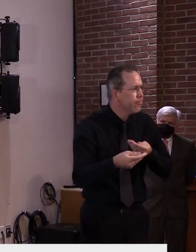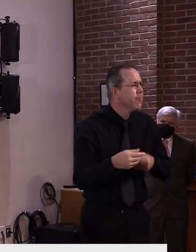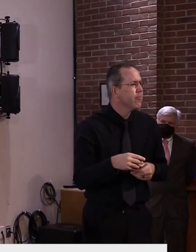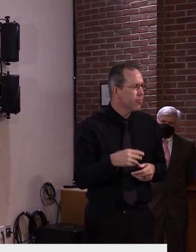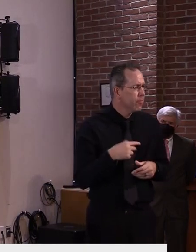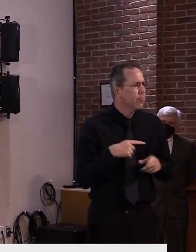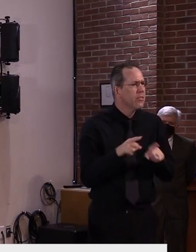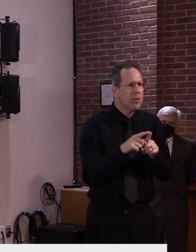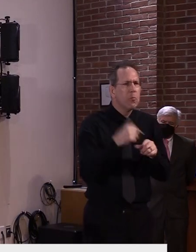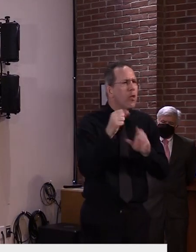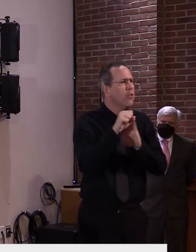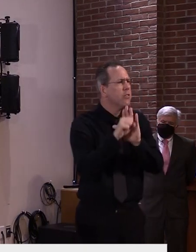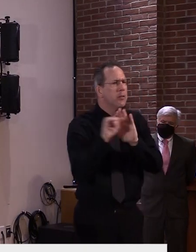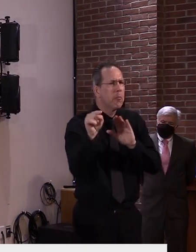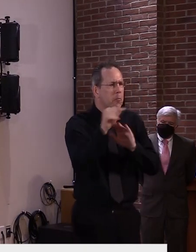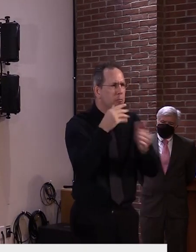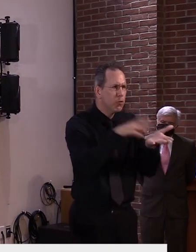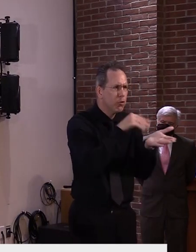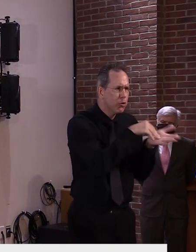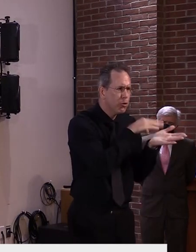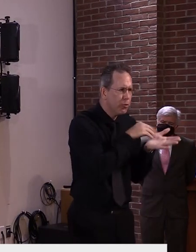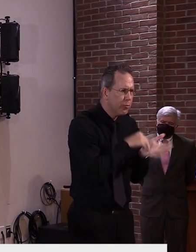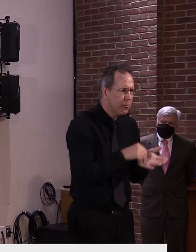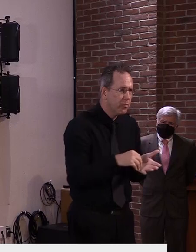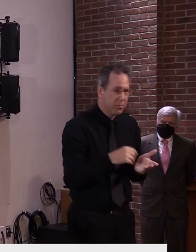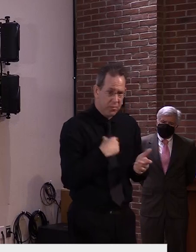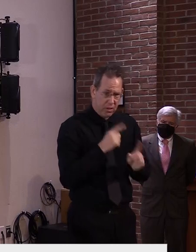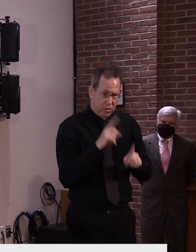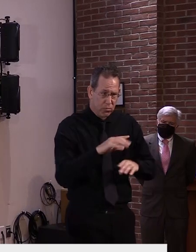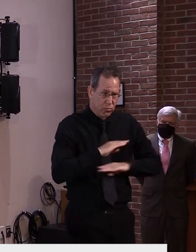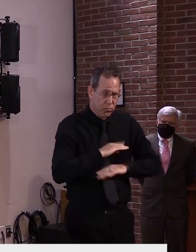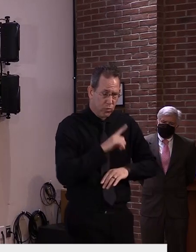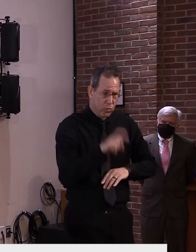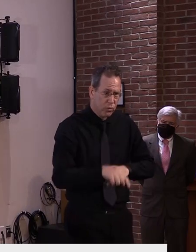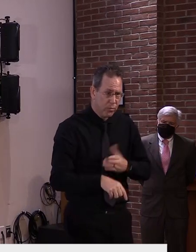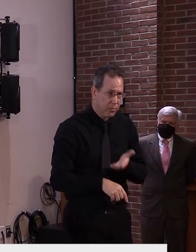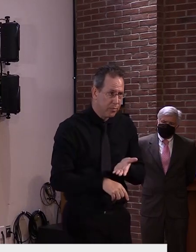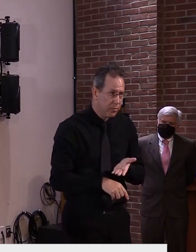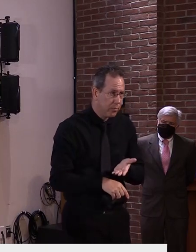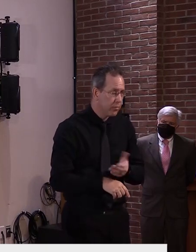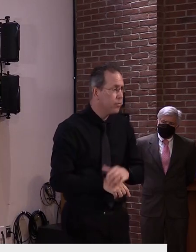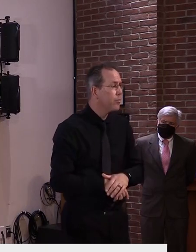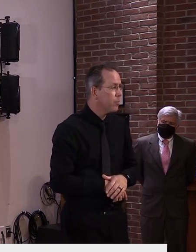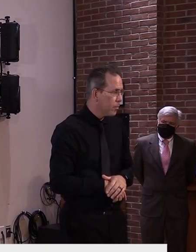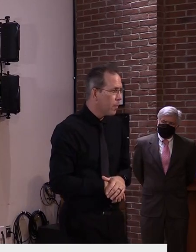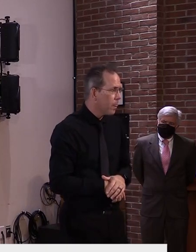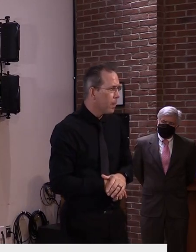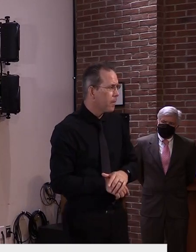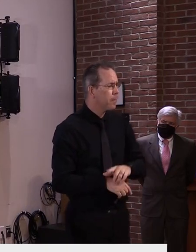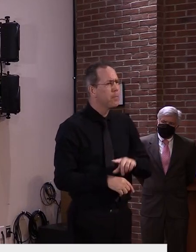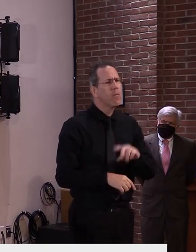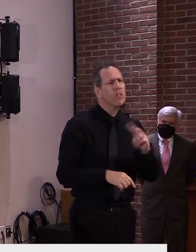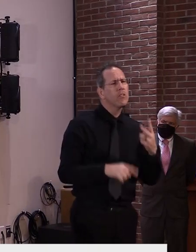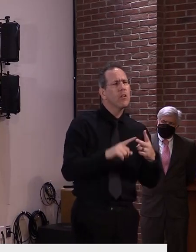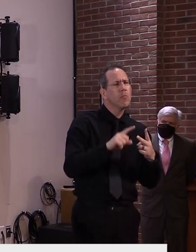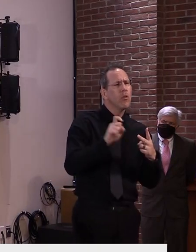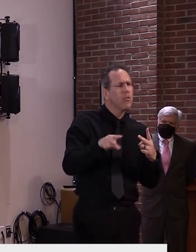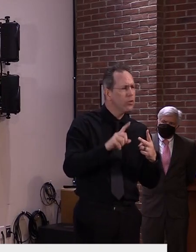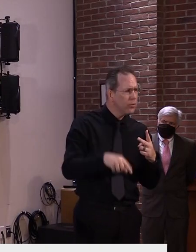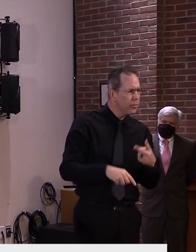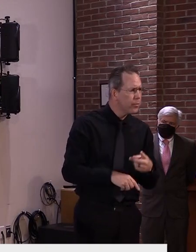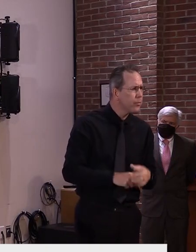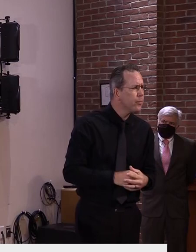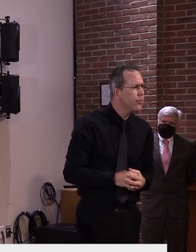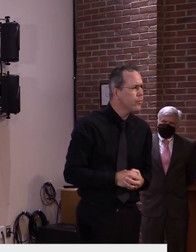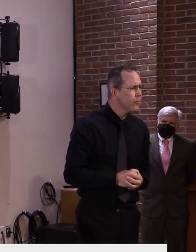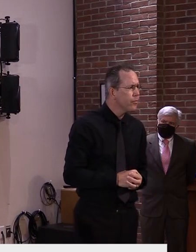Did I cover everything you wanted? Well, so to the other part of my question, what's the percent accuracy rate on a PCR test that we're doing?